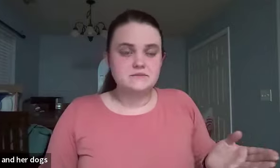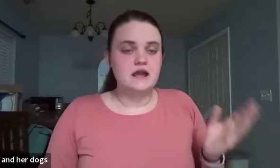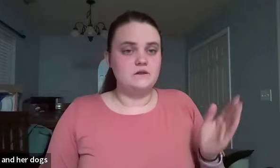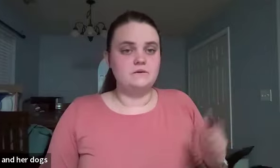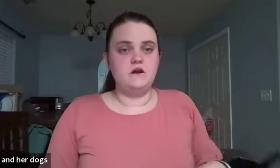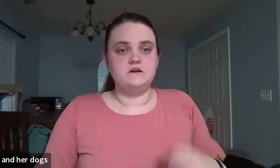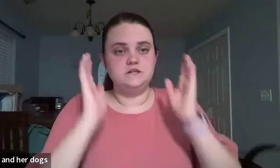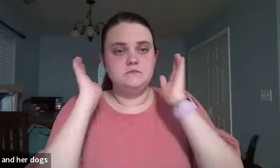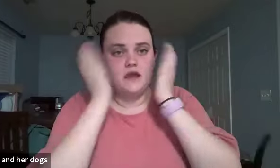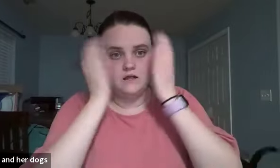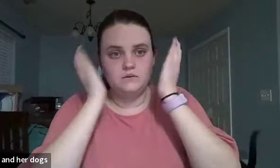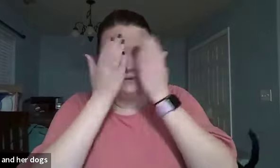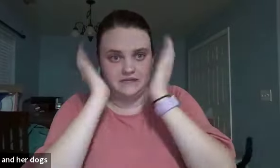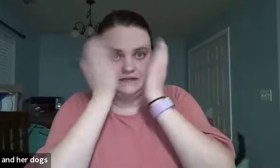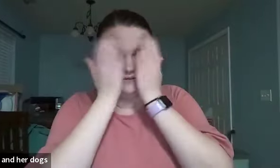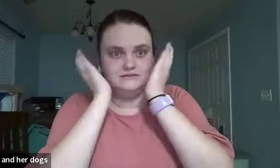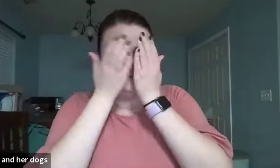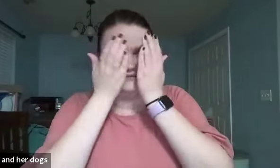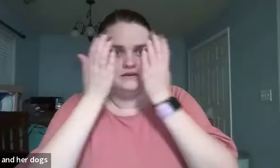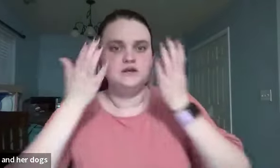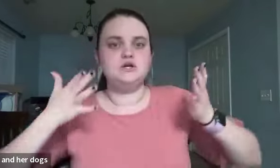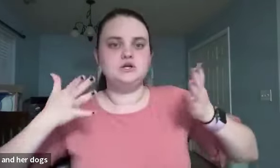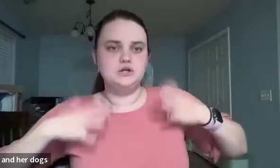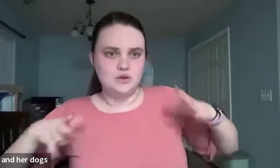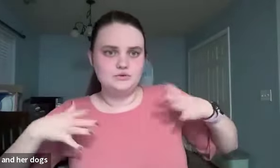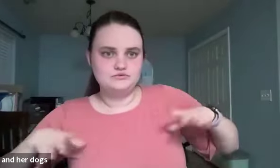about Halloween costume, Halloween clothes.